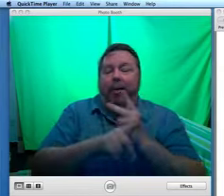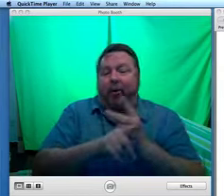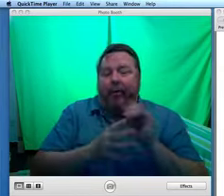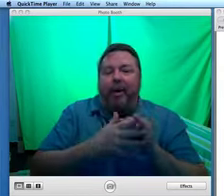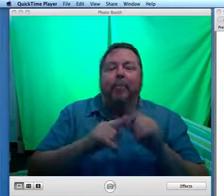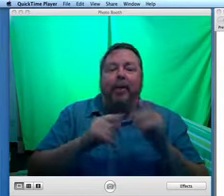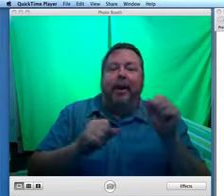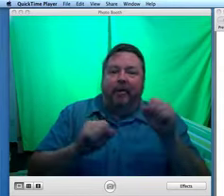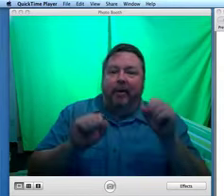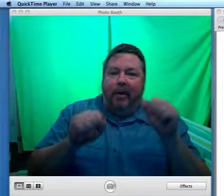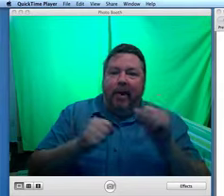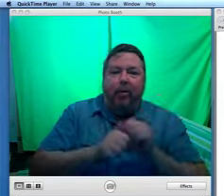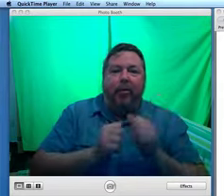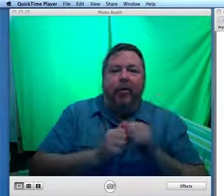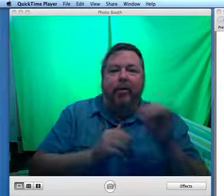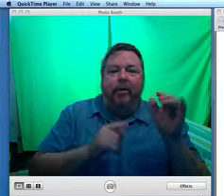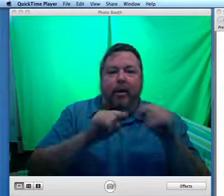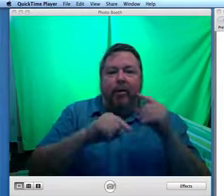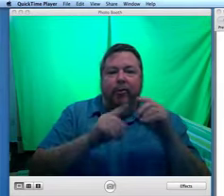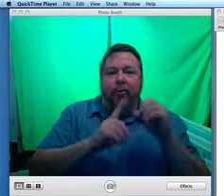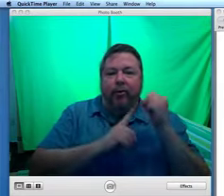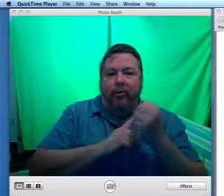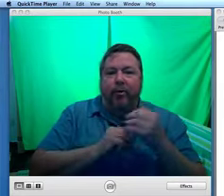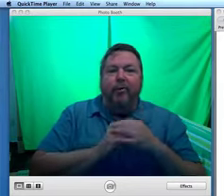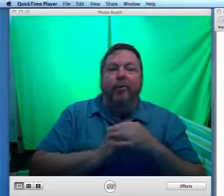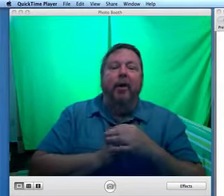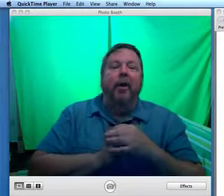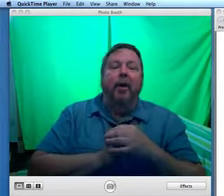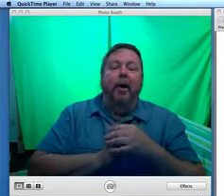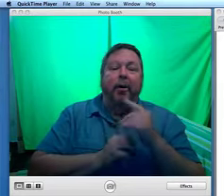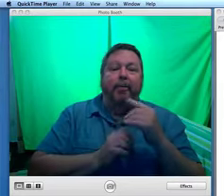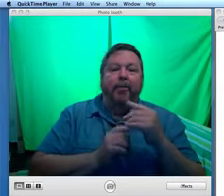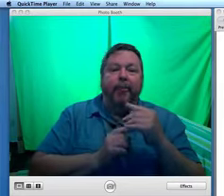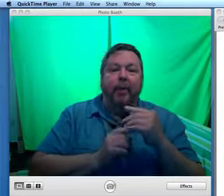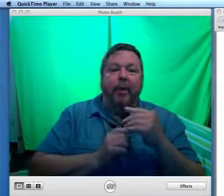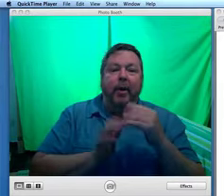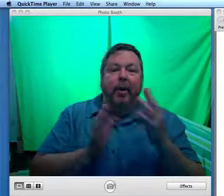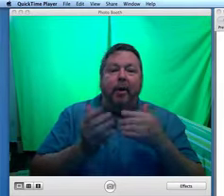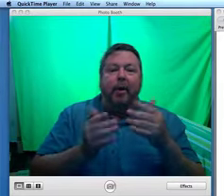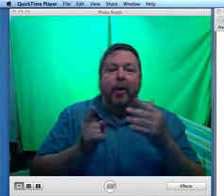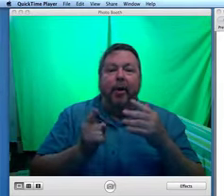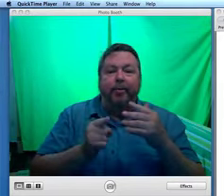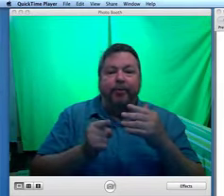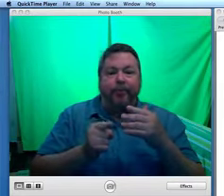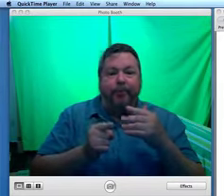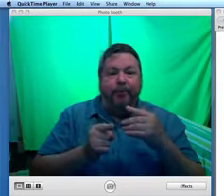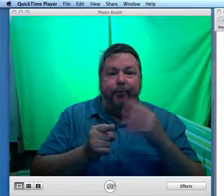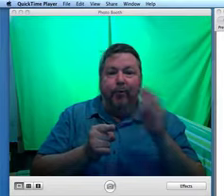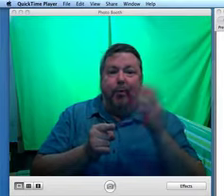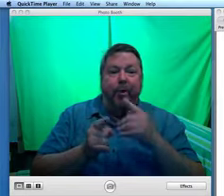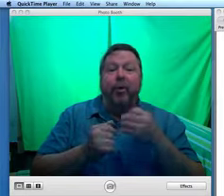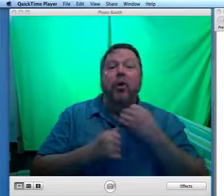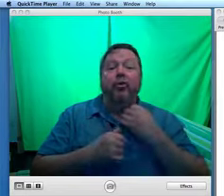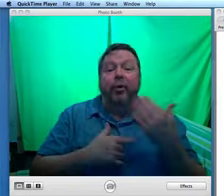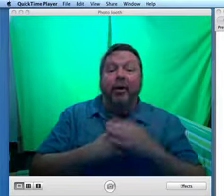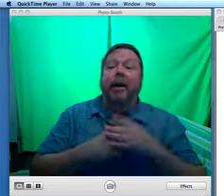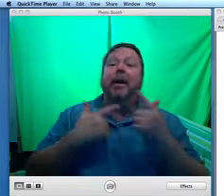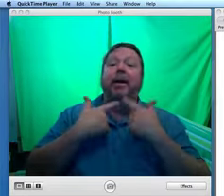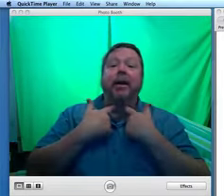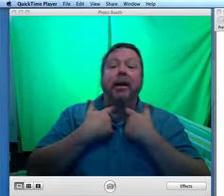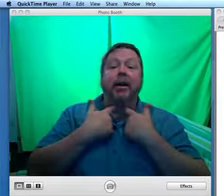be careful with that. But yes, it can work with in those situations. Anyway, we're in